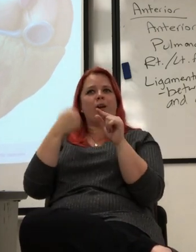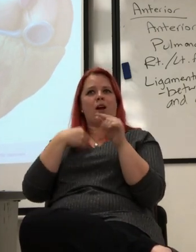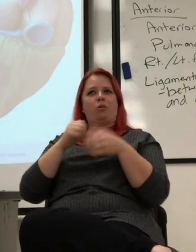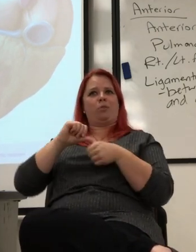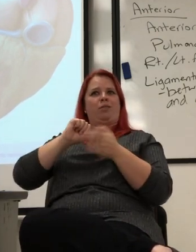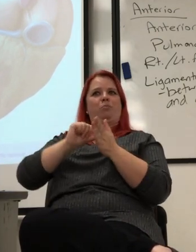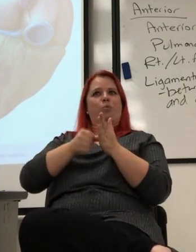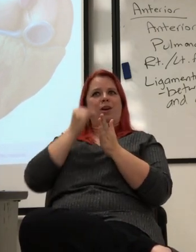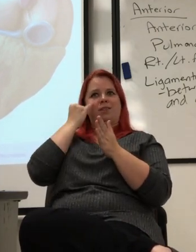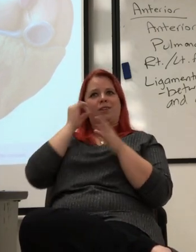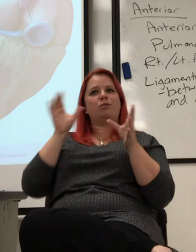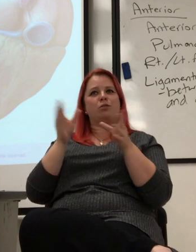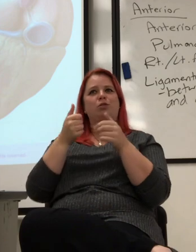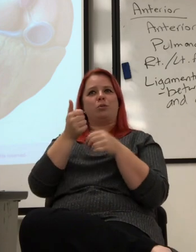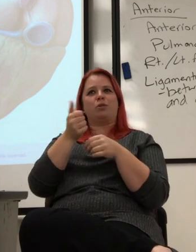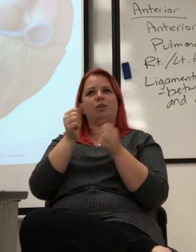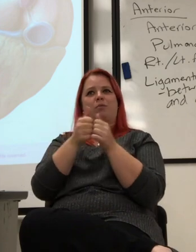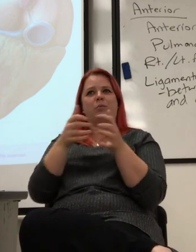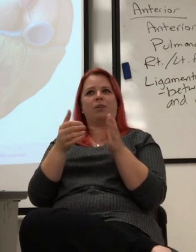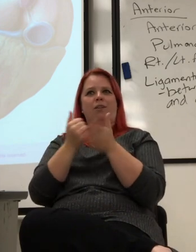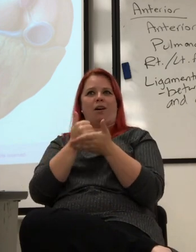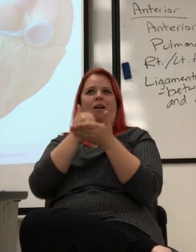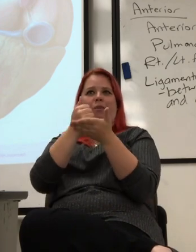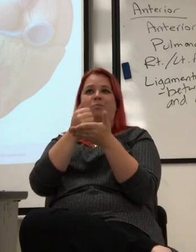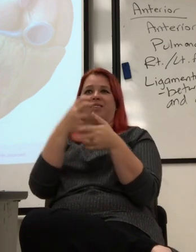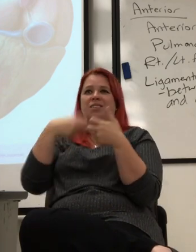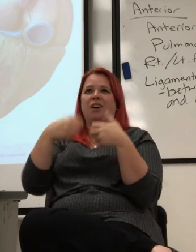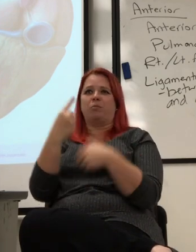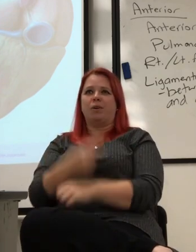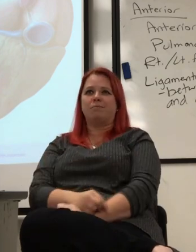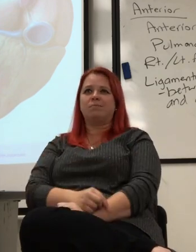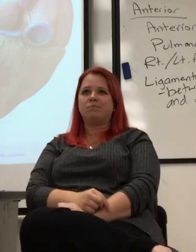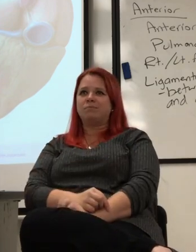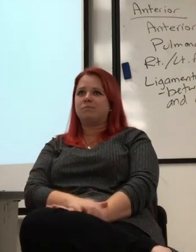without any help from me, if you could just find it on your own. That's a tough one.